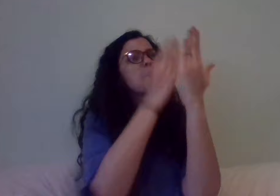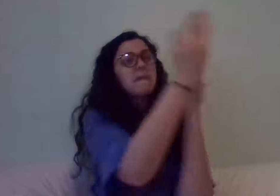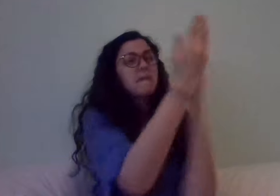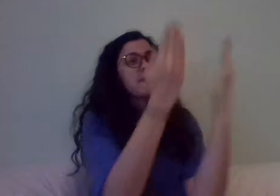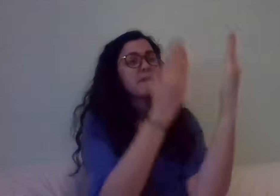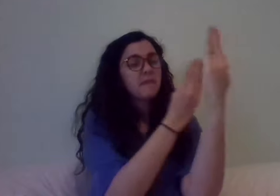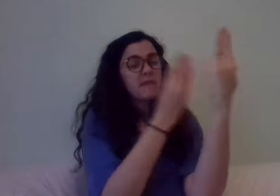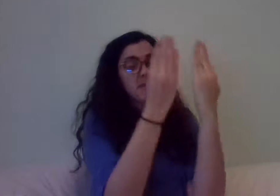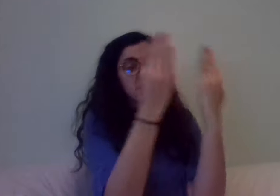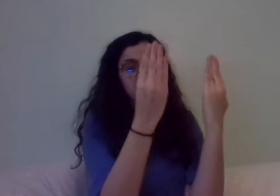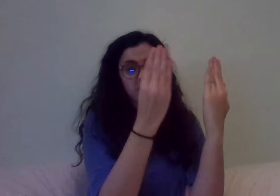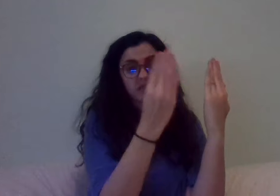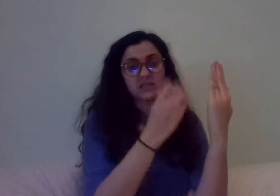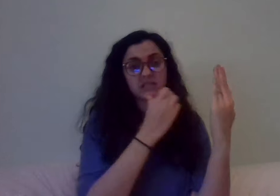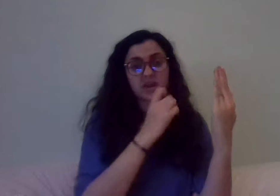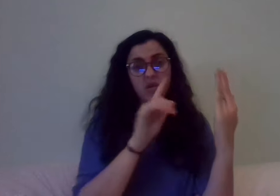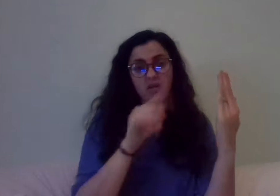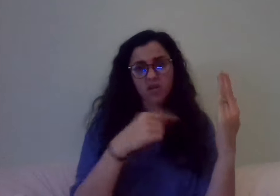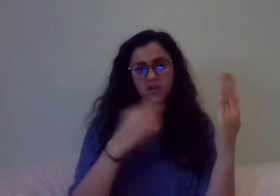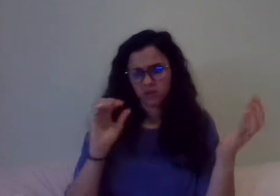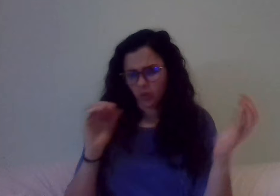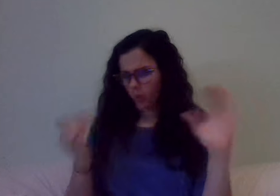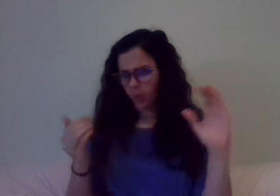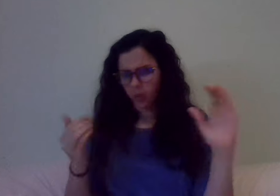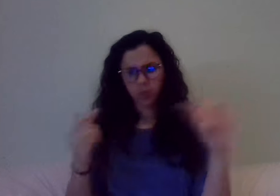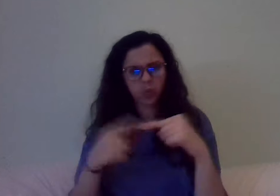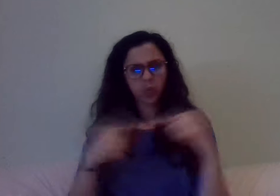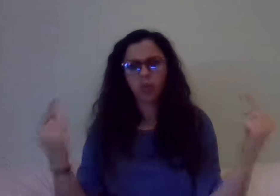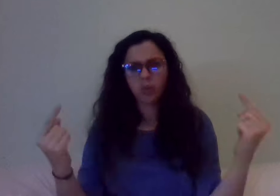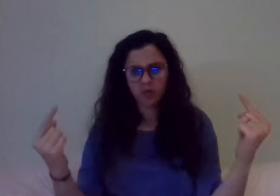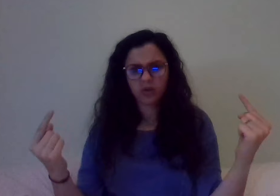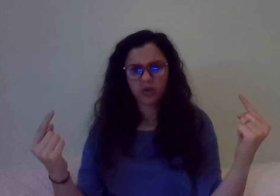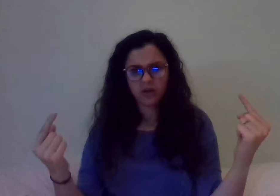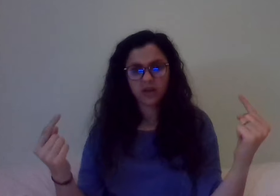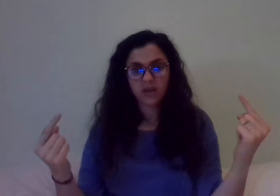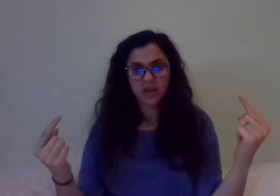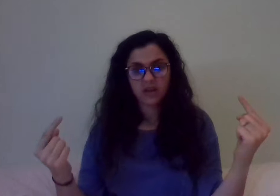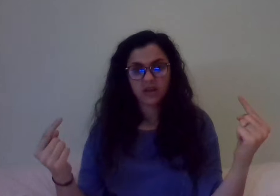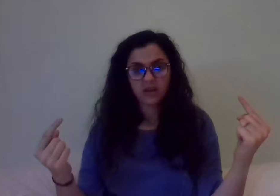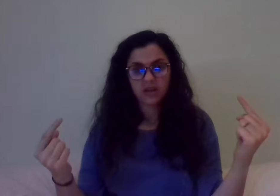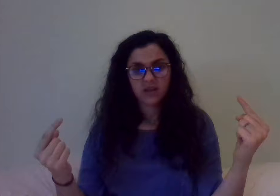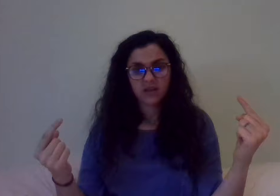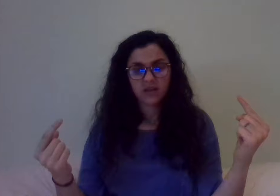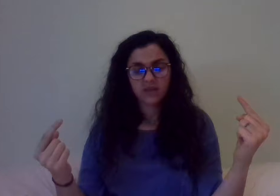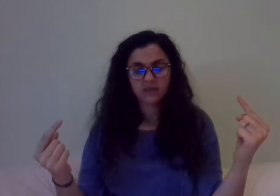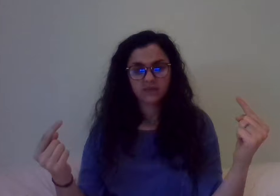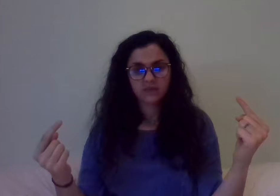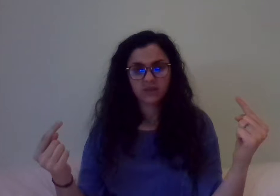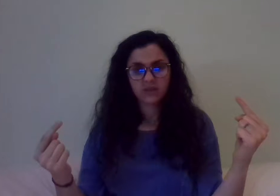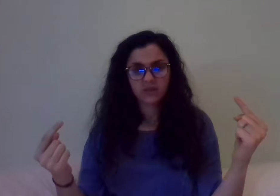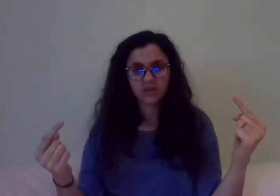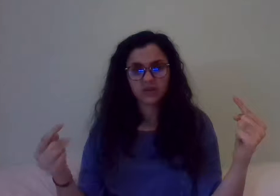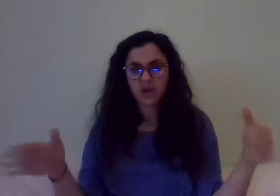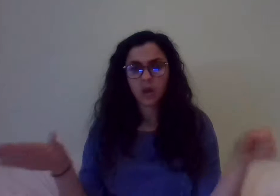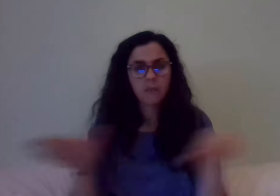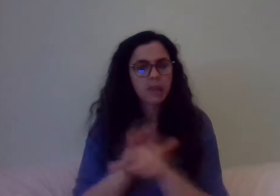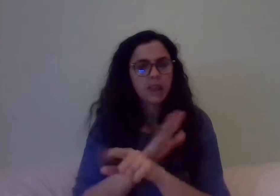change between the Southern way of life, but also it is a completely different way of living your life.